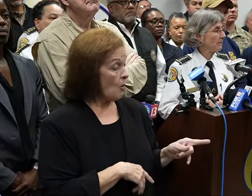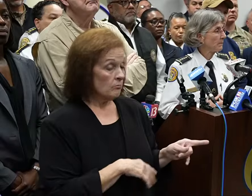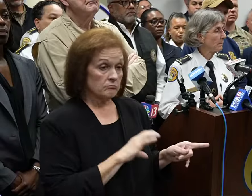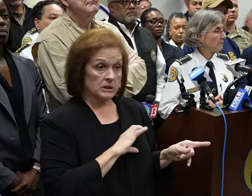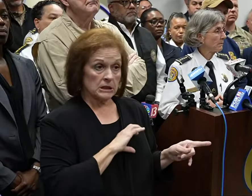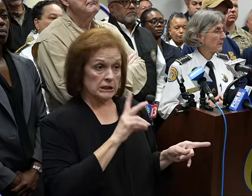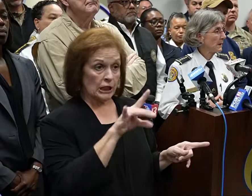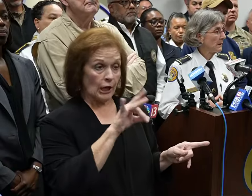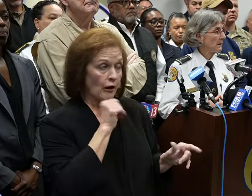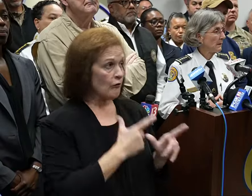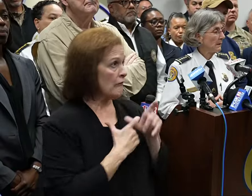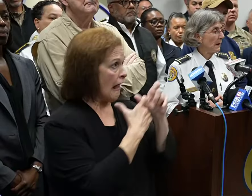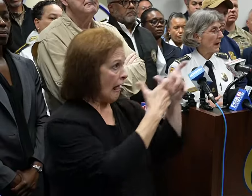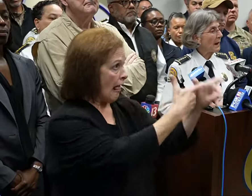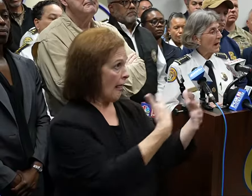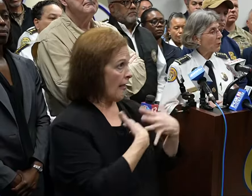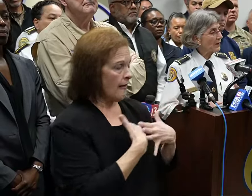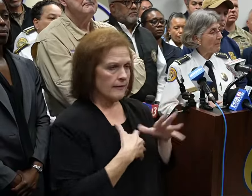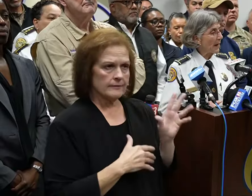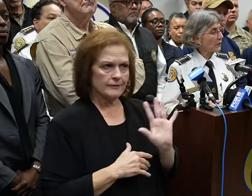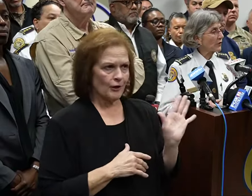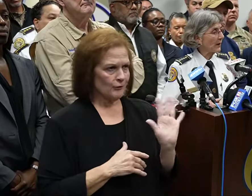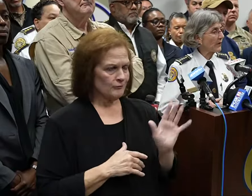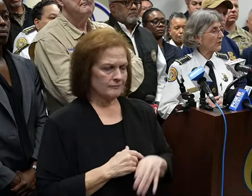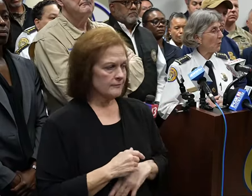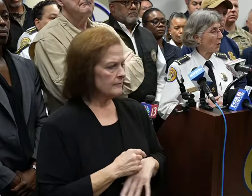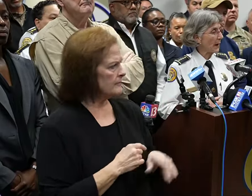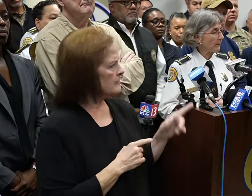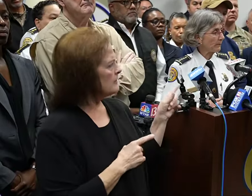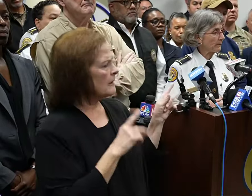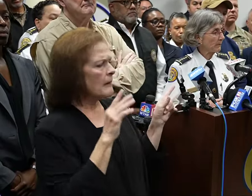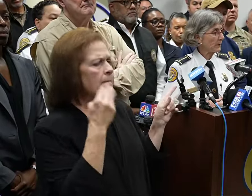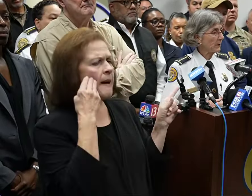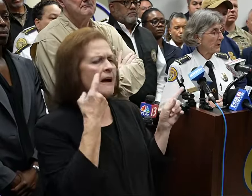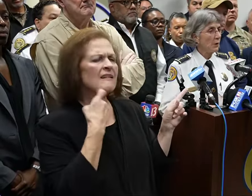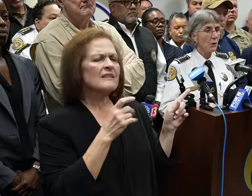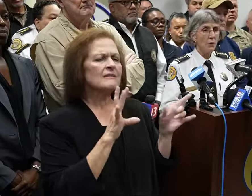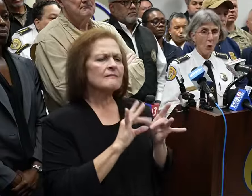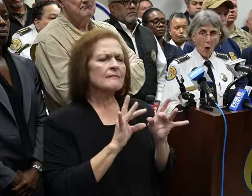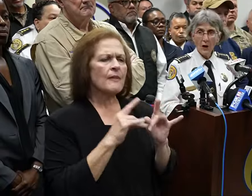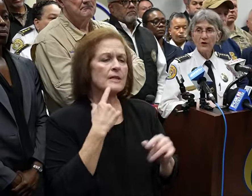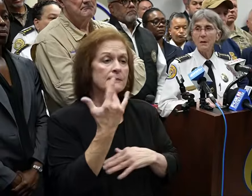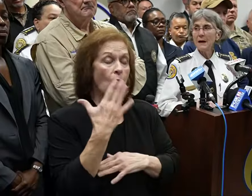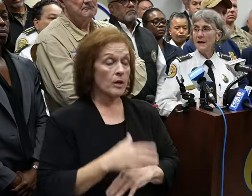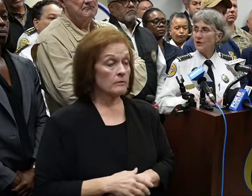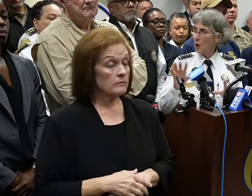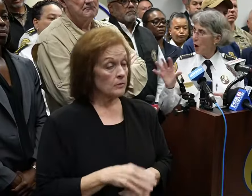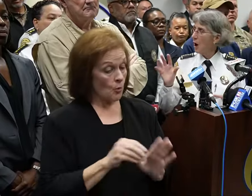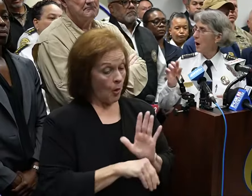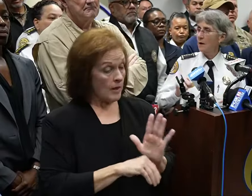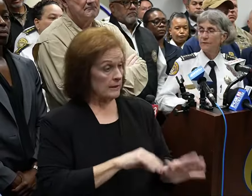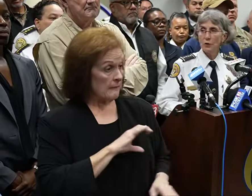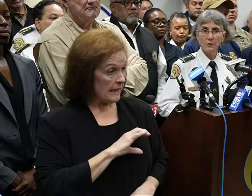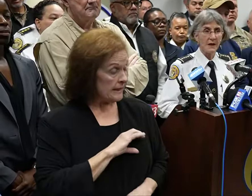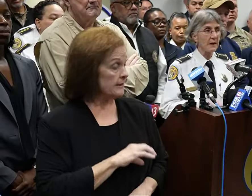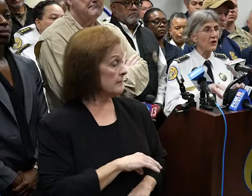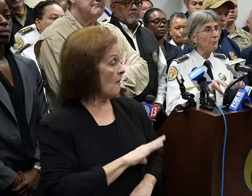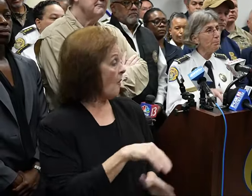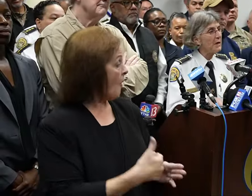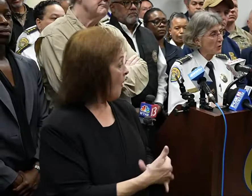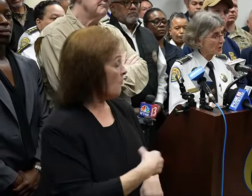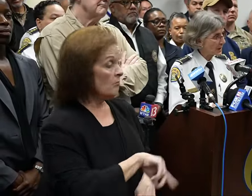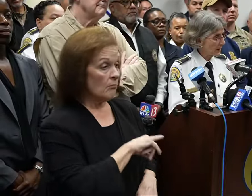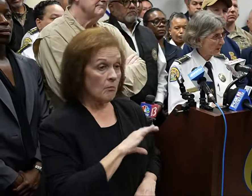fear. I liked what the mayor said this morning. New Orleans police and all law enforcement